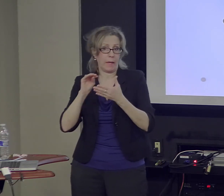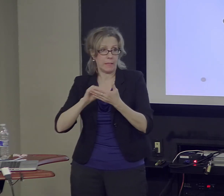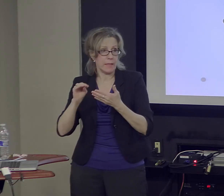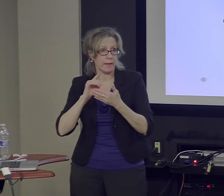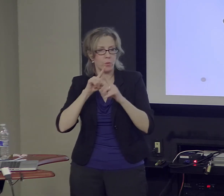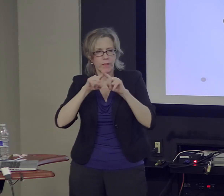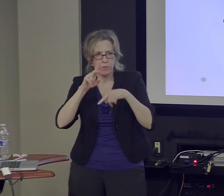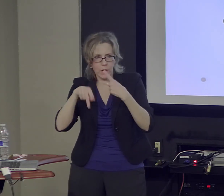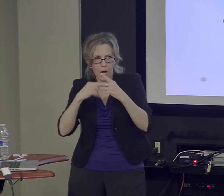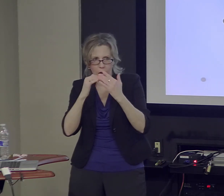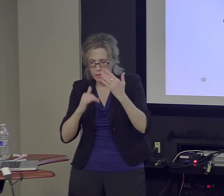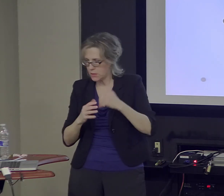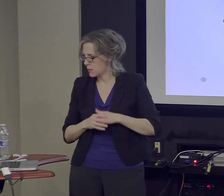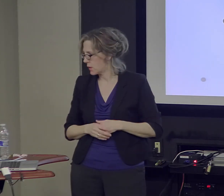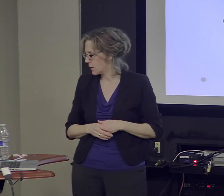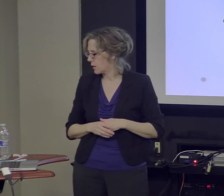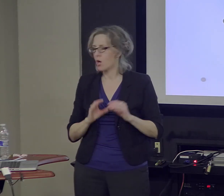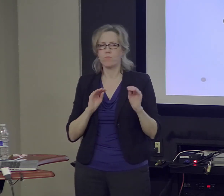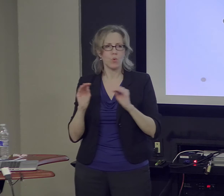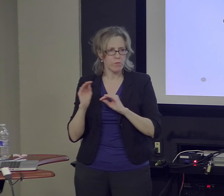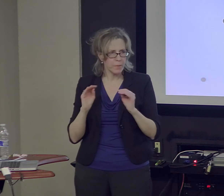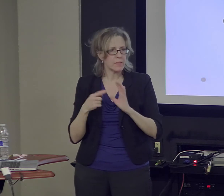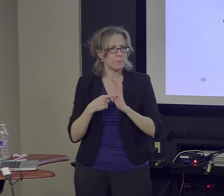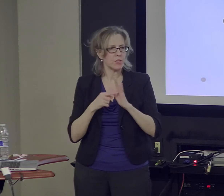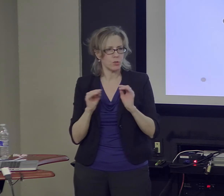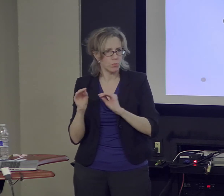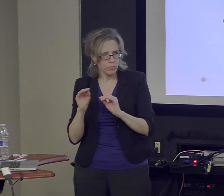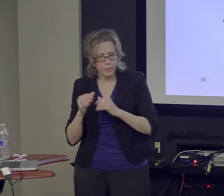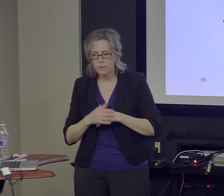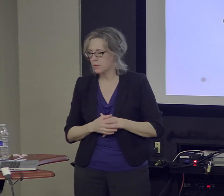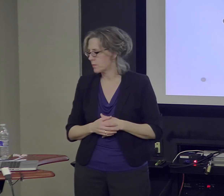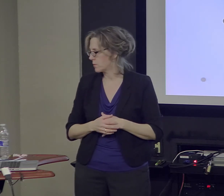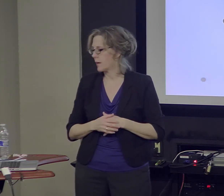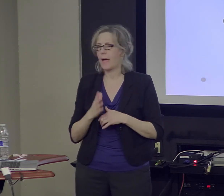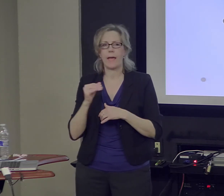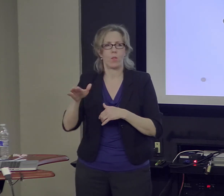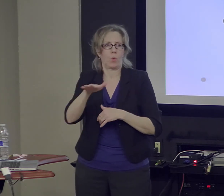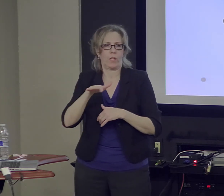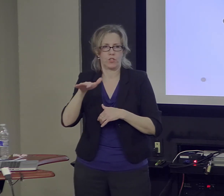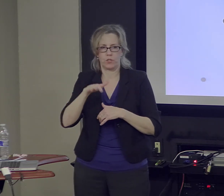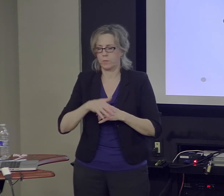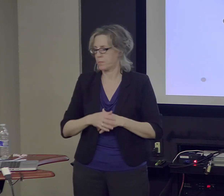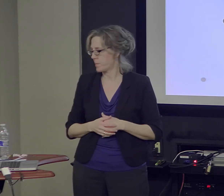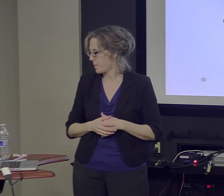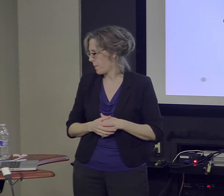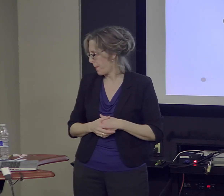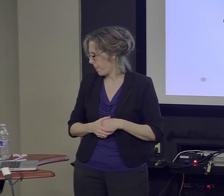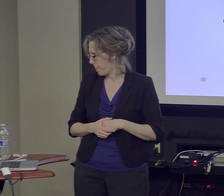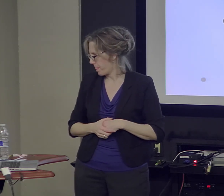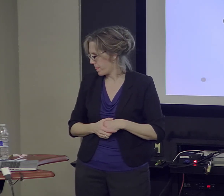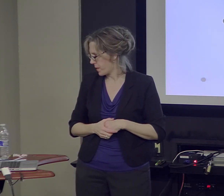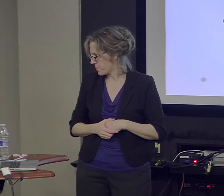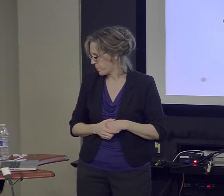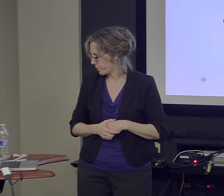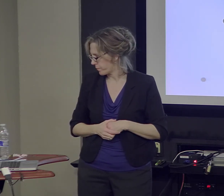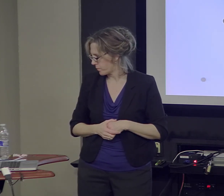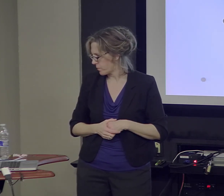There are several different types of depicting signs. I'm trying to annotate all of them. I'm measuring movement, location.